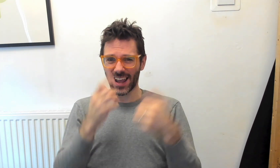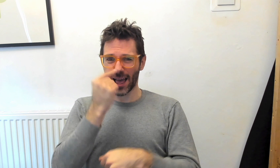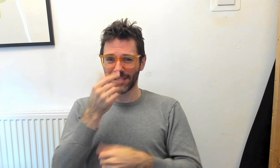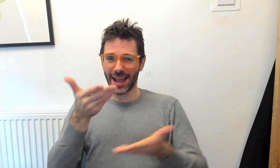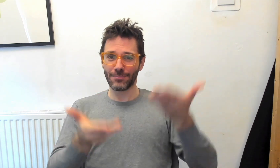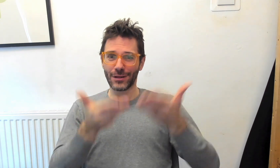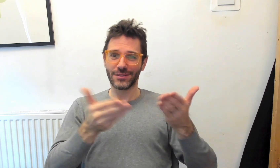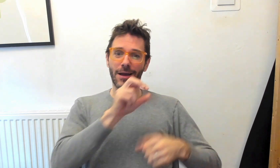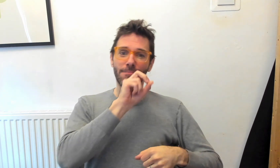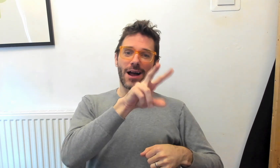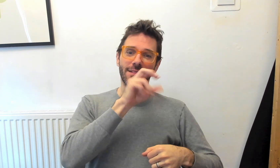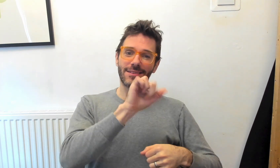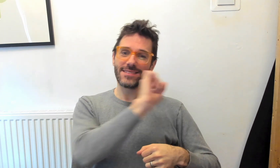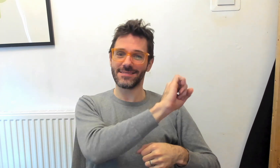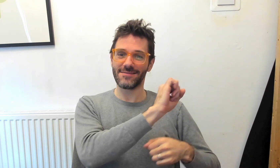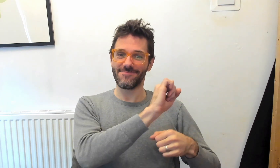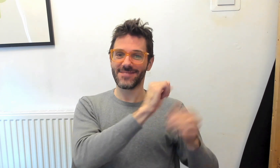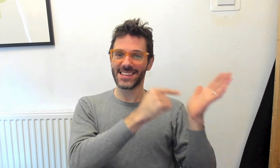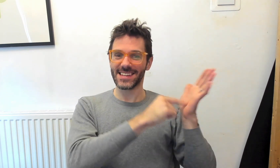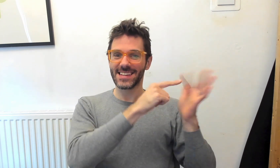to Python's TensorFlow version.